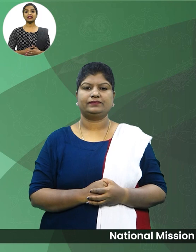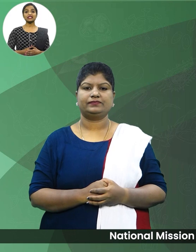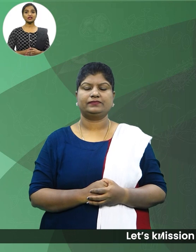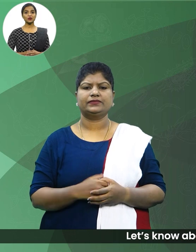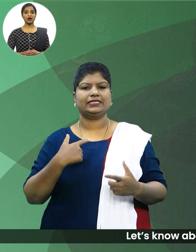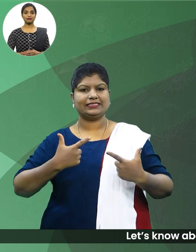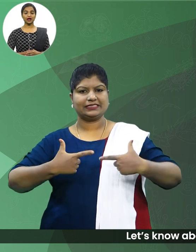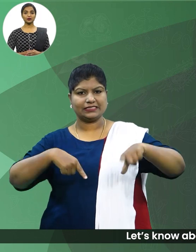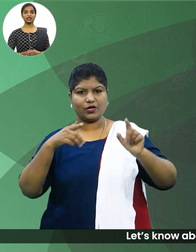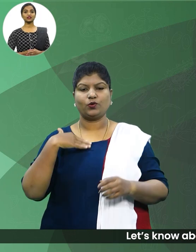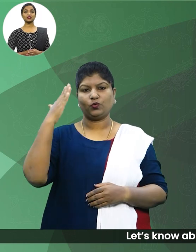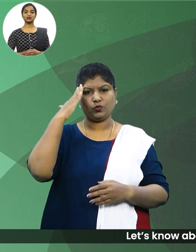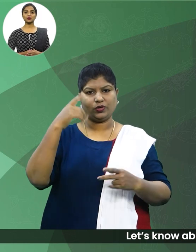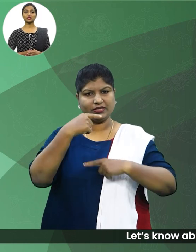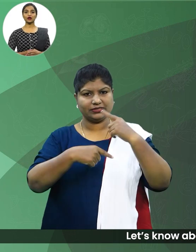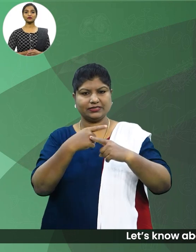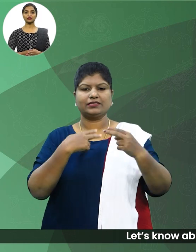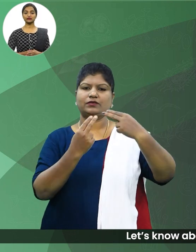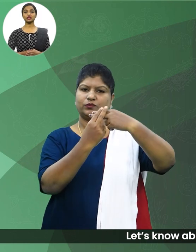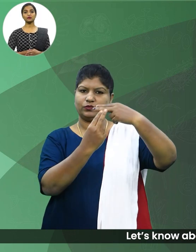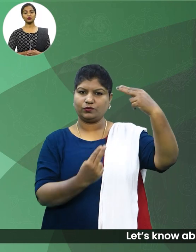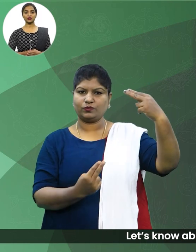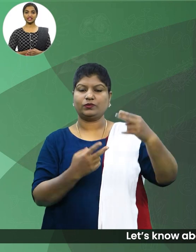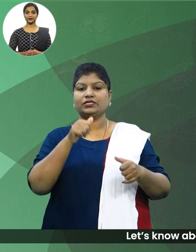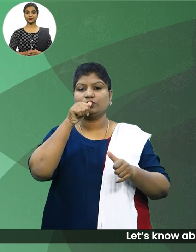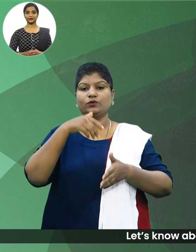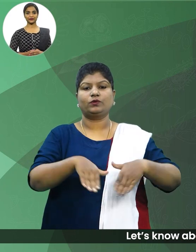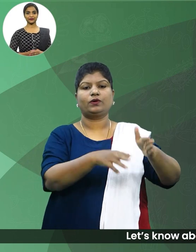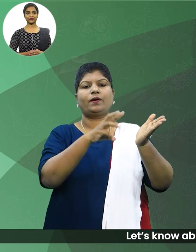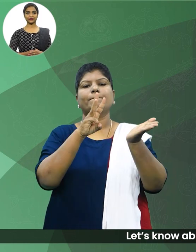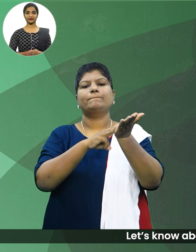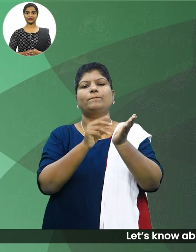Let's know about the story of River Musi.